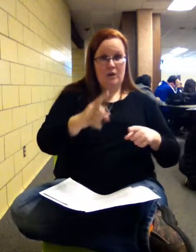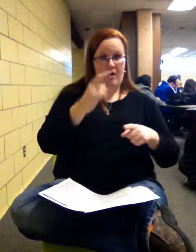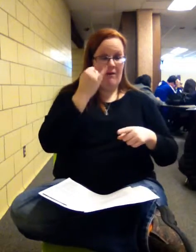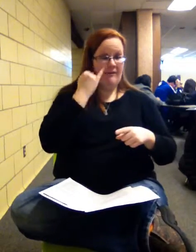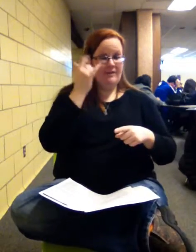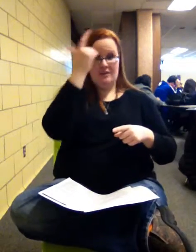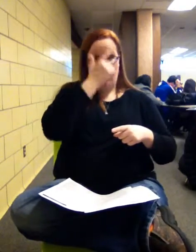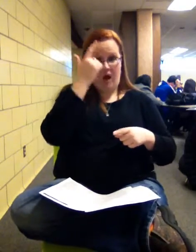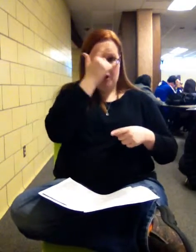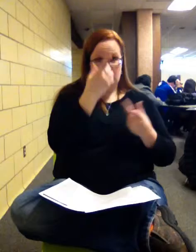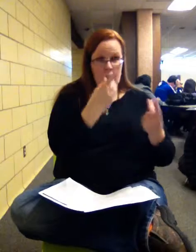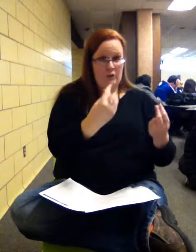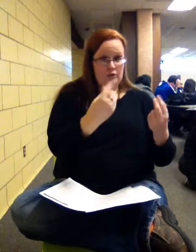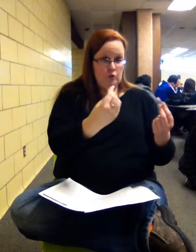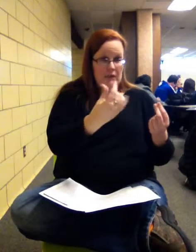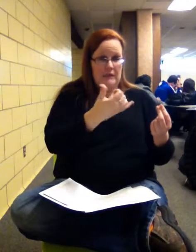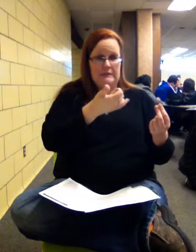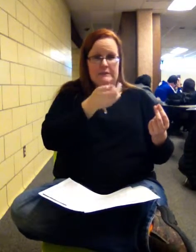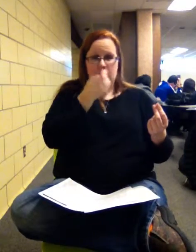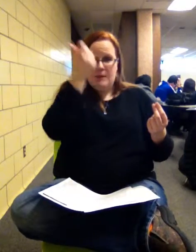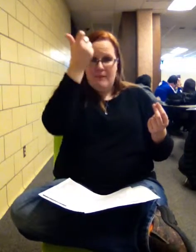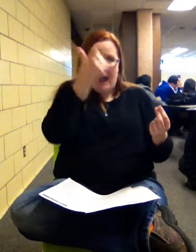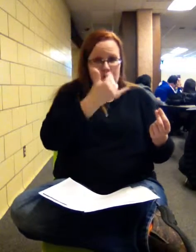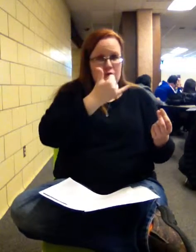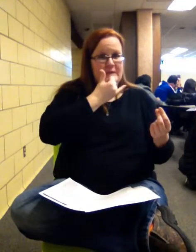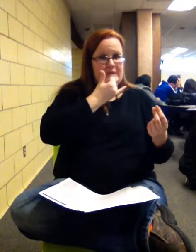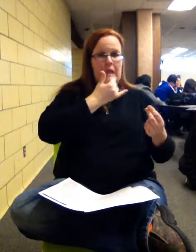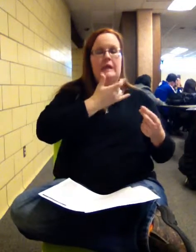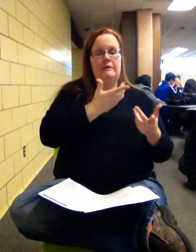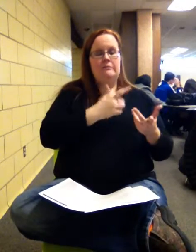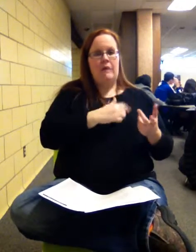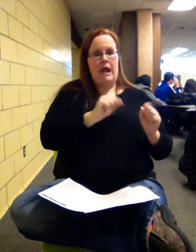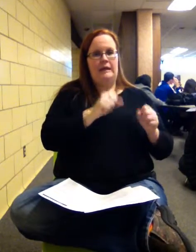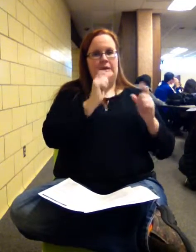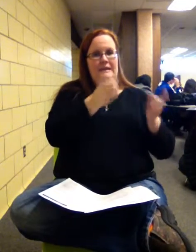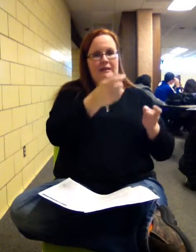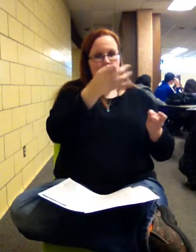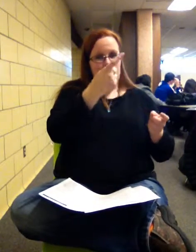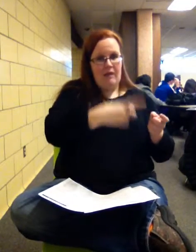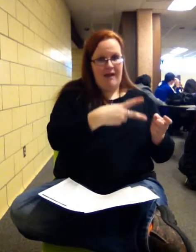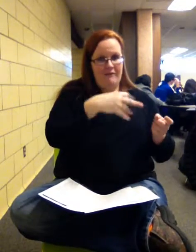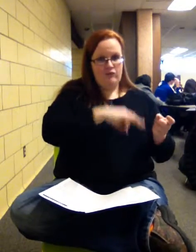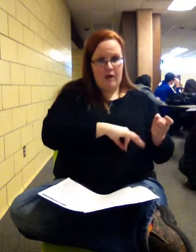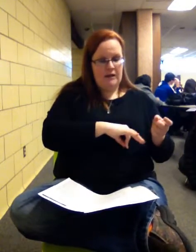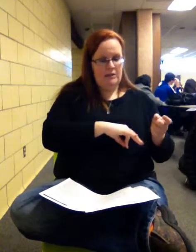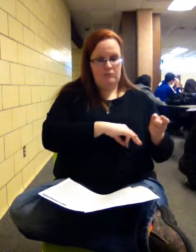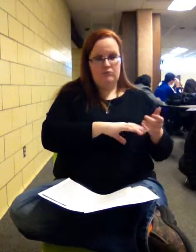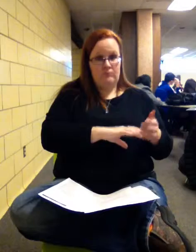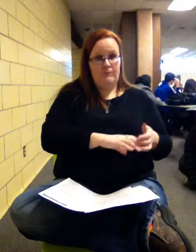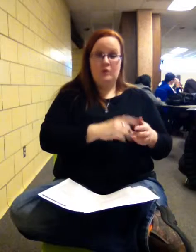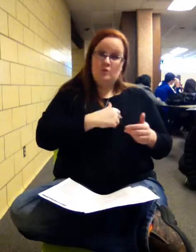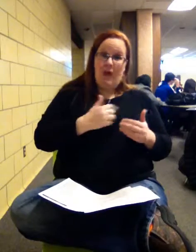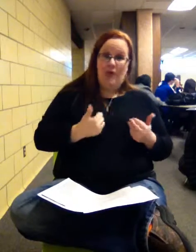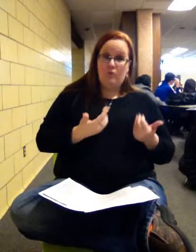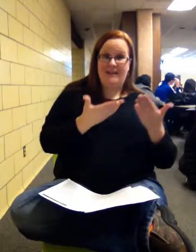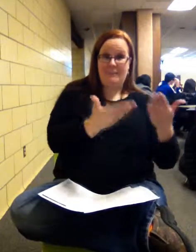mistake, that's different than if you're totally off track. But I can't tell if there's nothing for me to see. So I would recommend you getting a